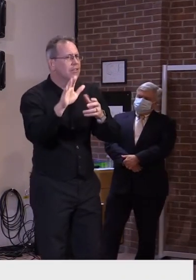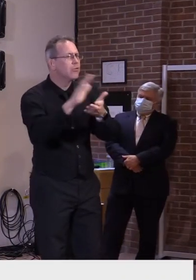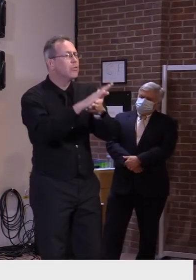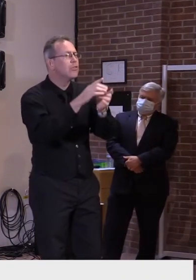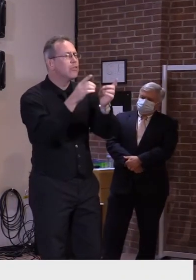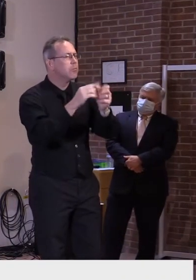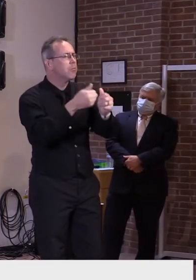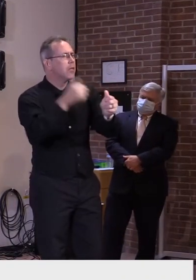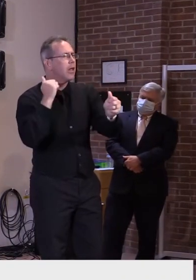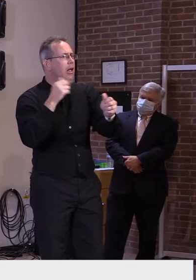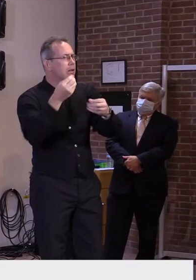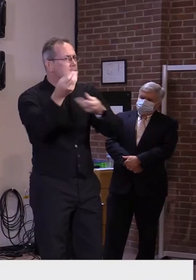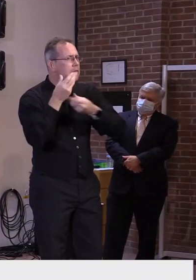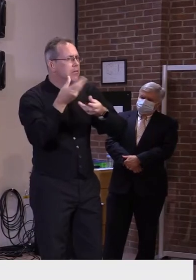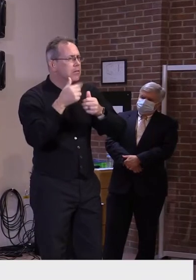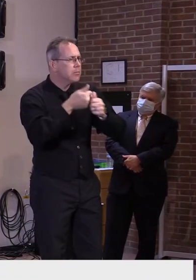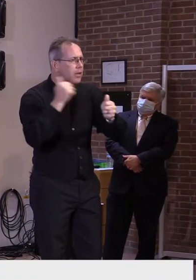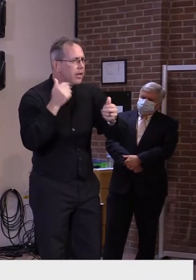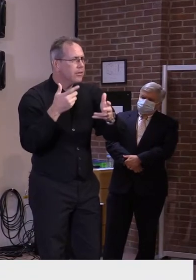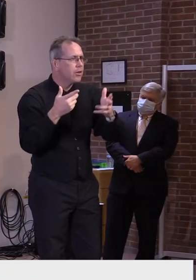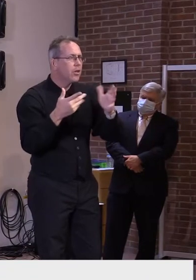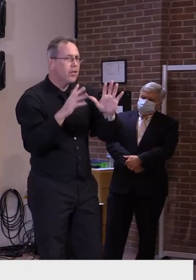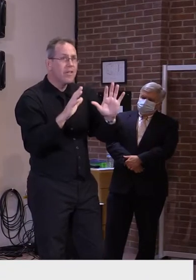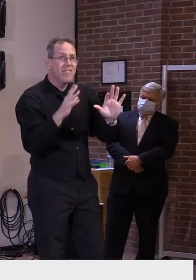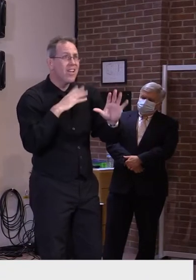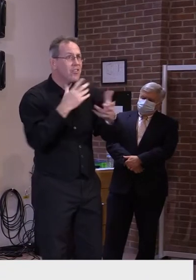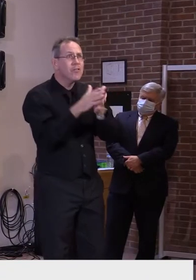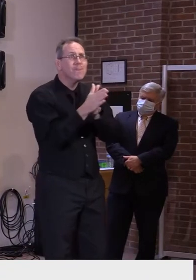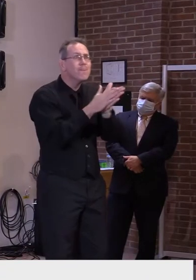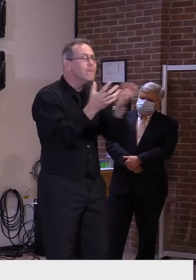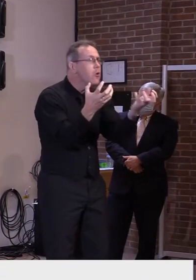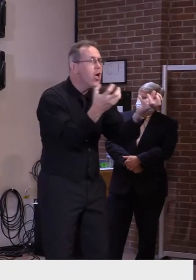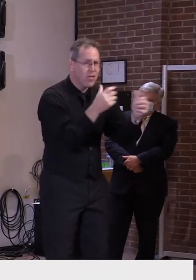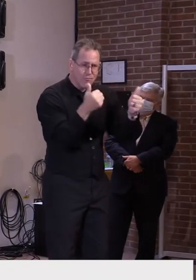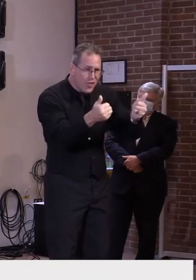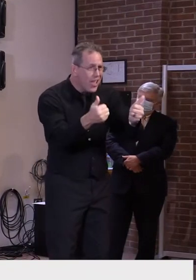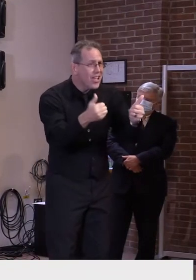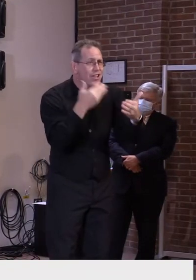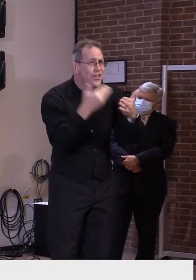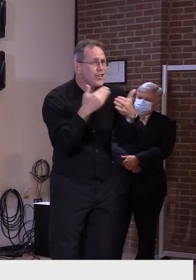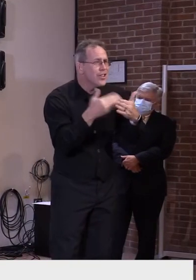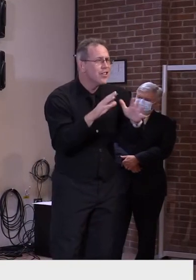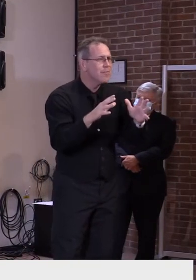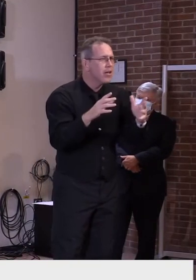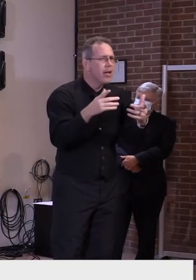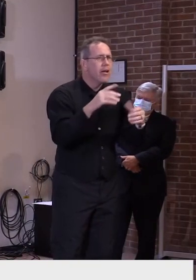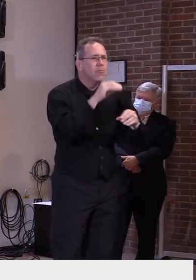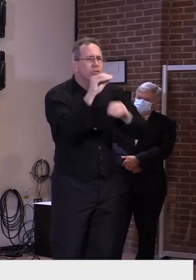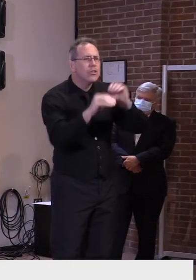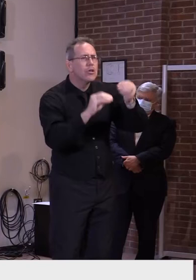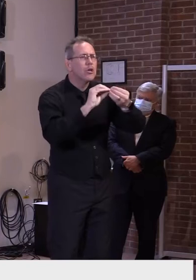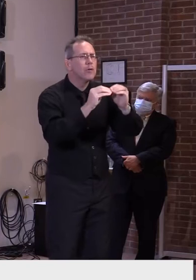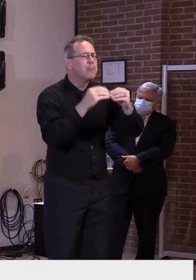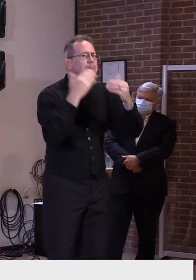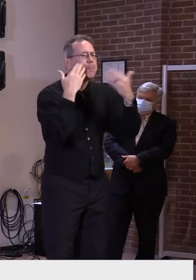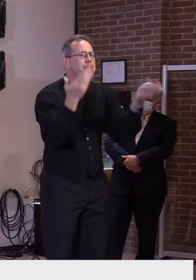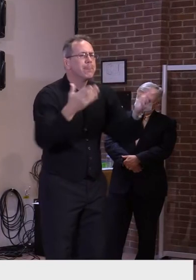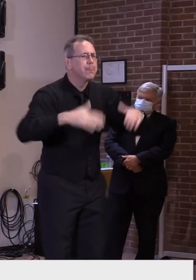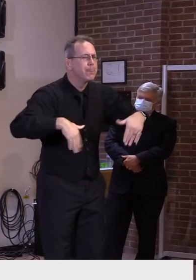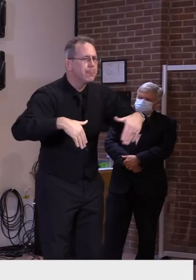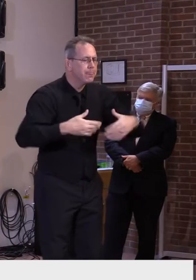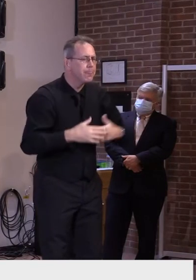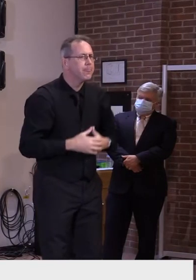larger trend is apparent yet, but it's something we'll definitely be keeping an eye on. As I mentioned in my remarks today,